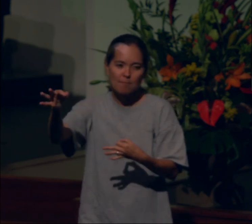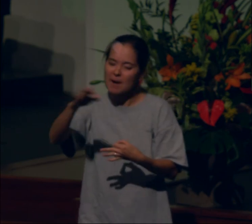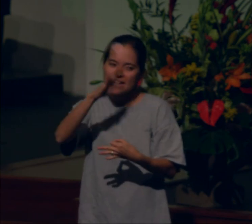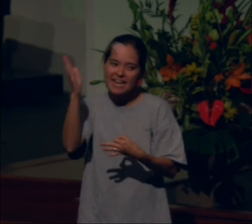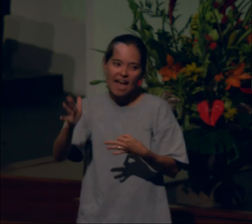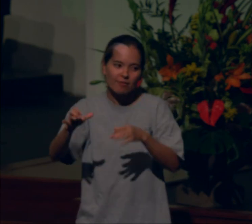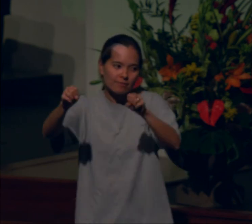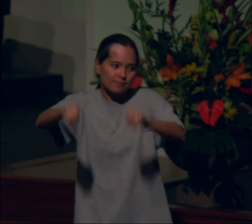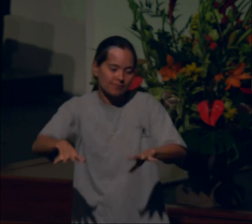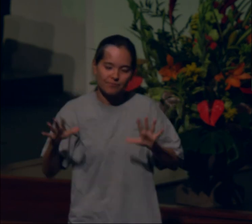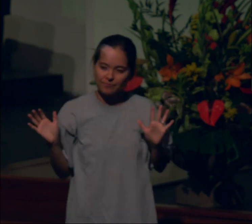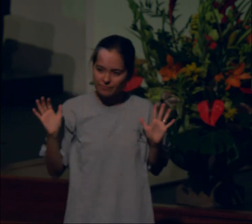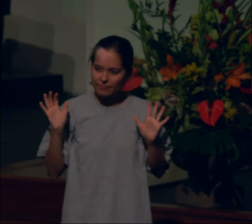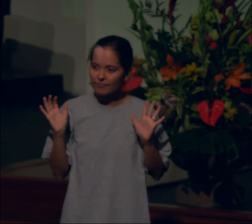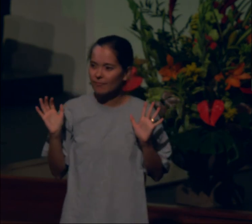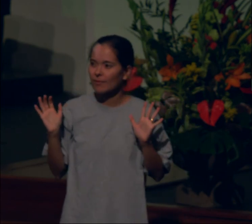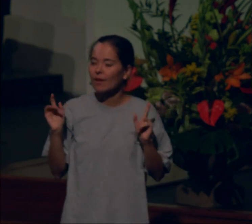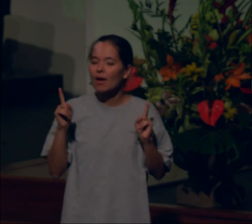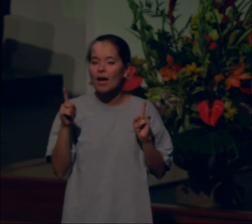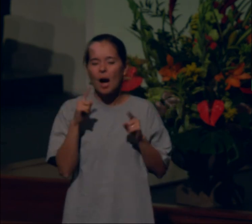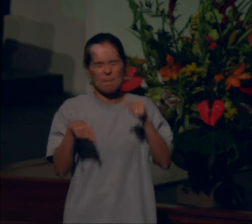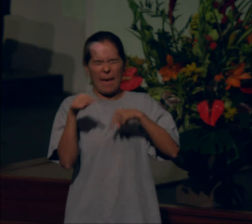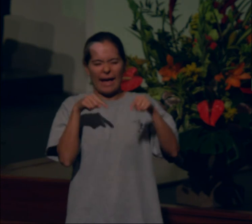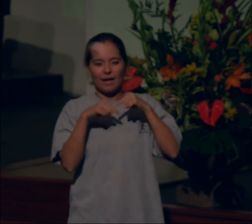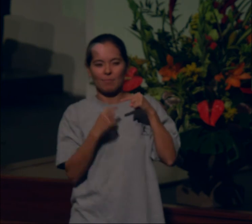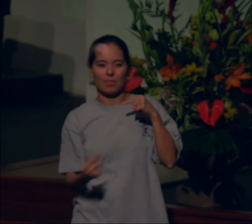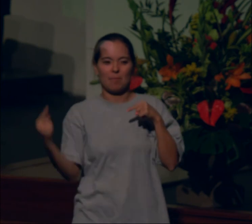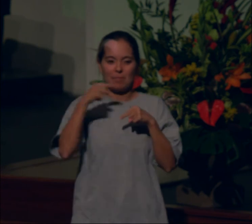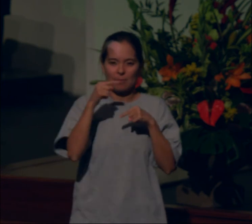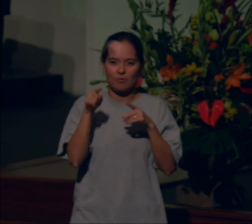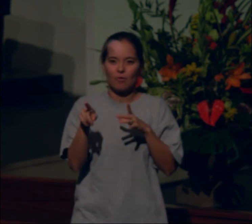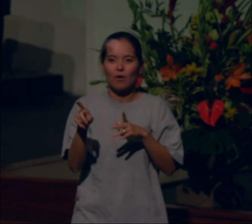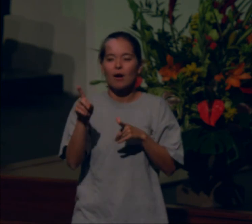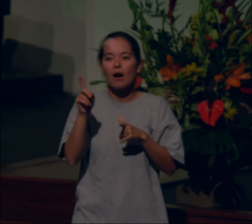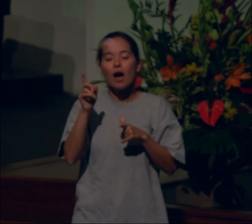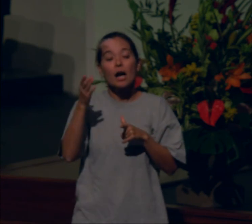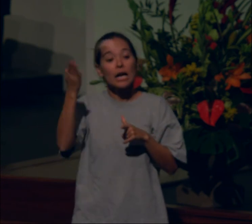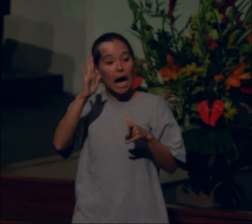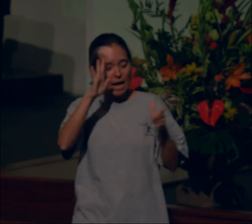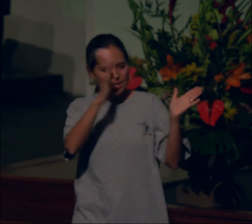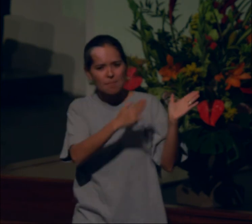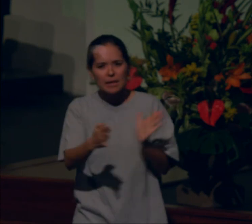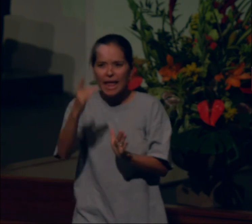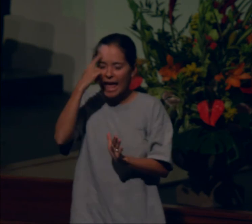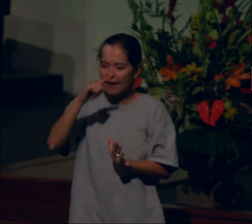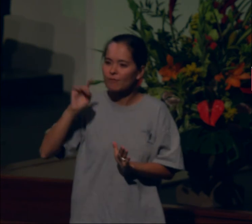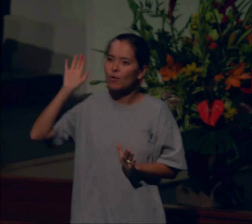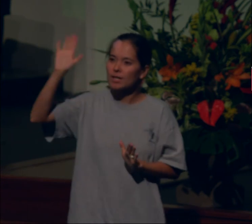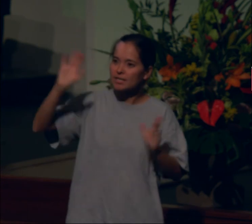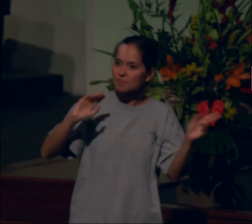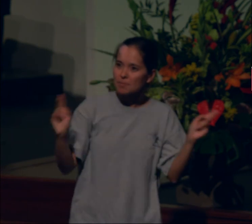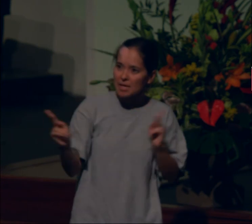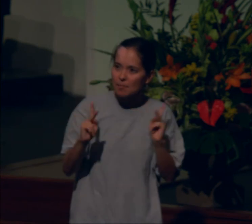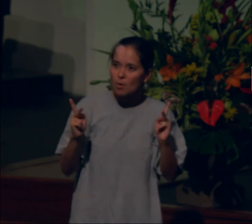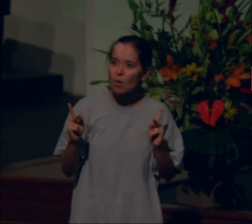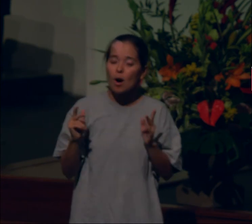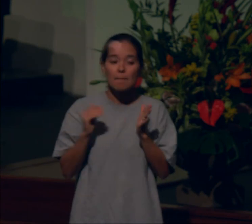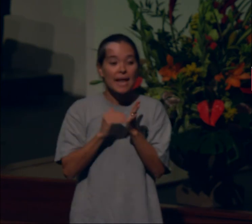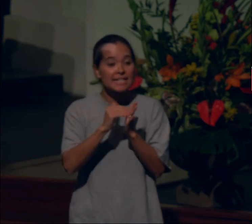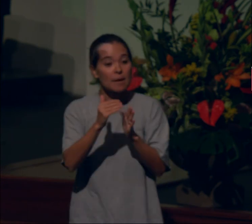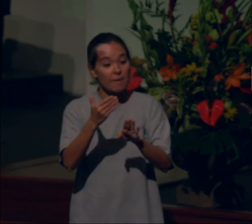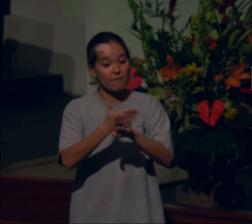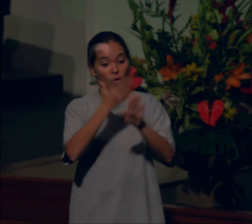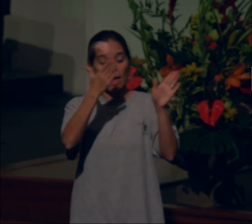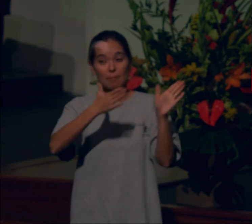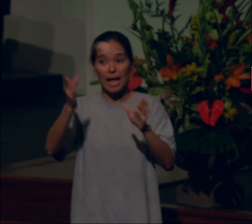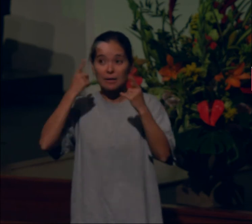So back up, and I'll help you fill in the blanks right before that. We know that God has a plan for His people, and many times before that plan can